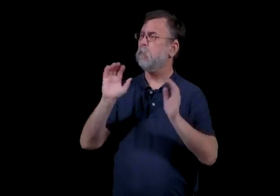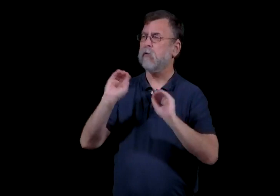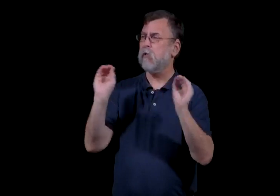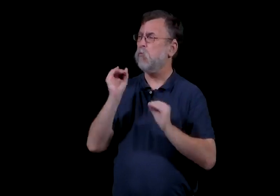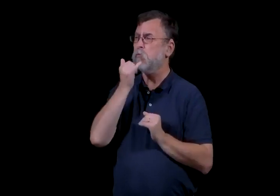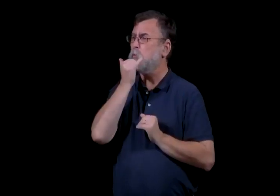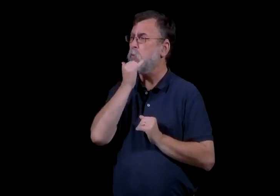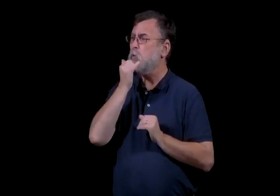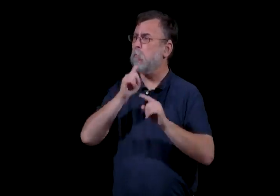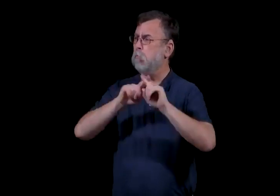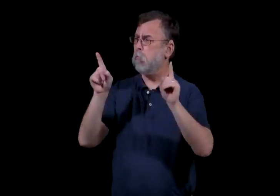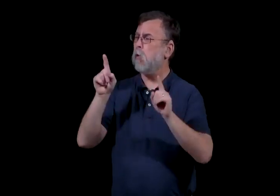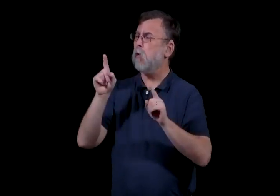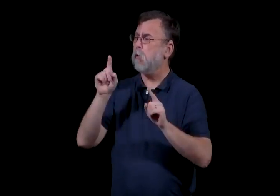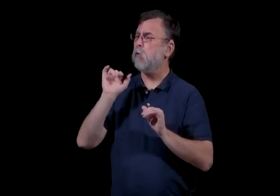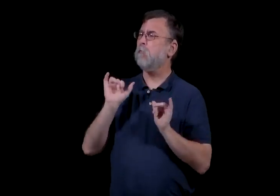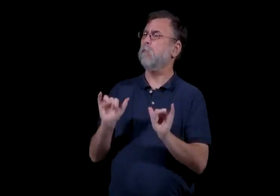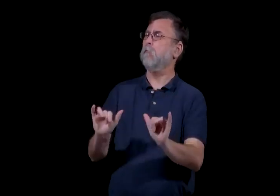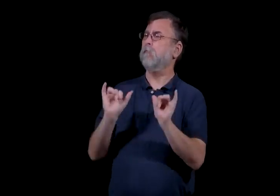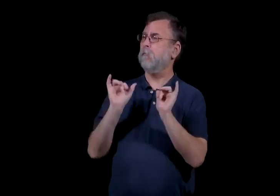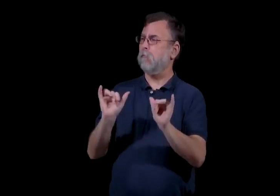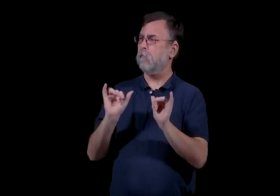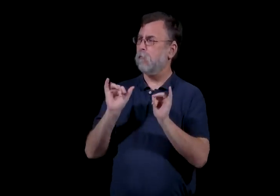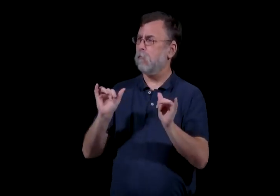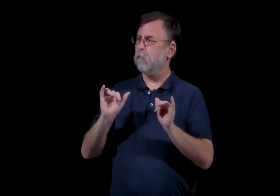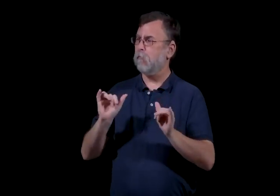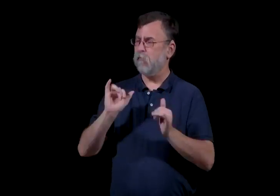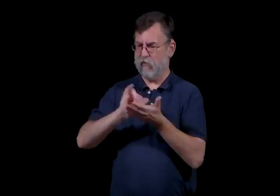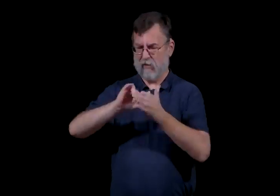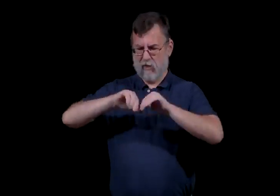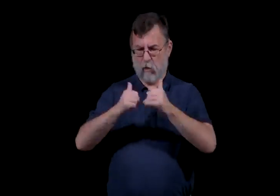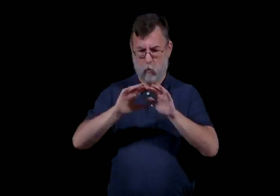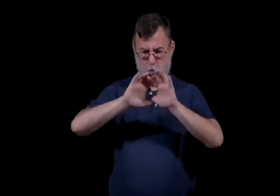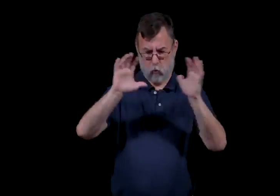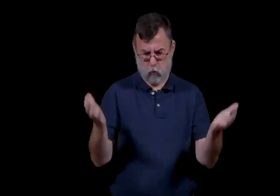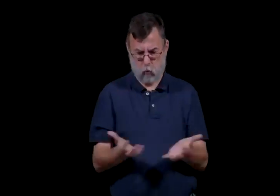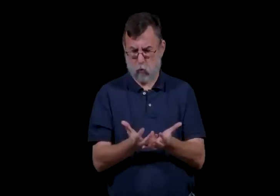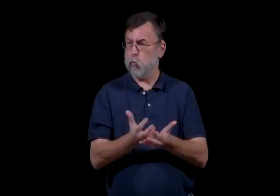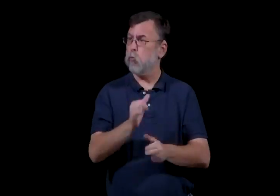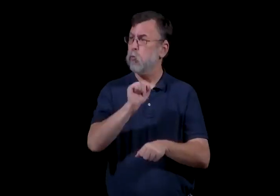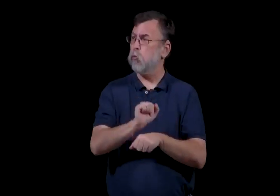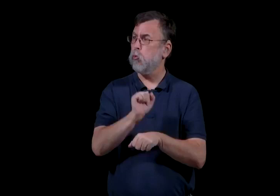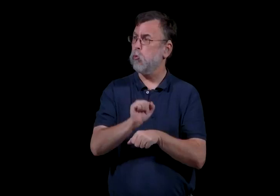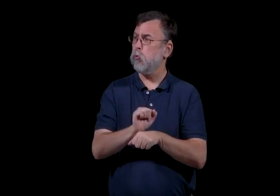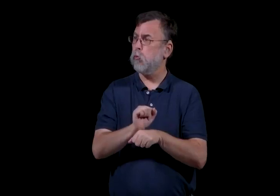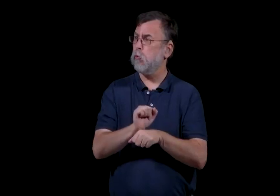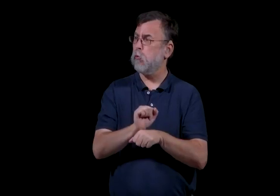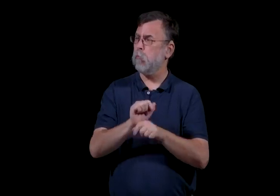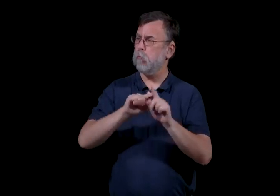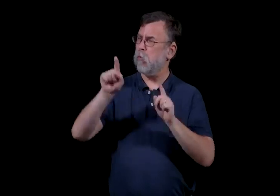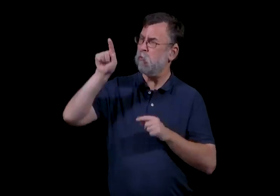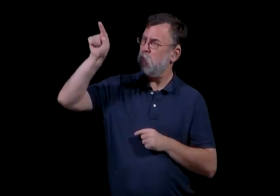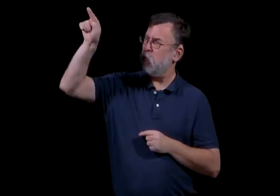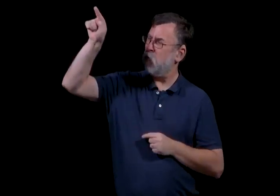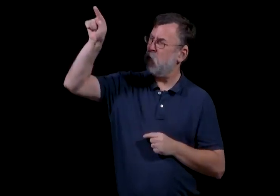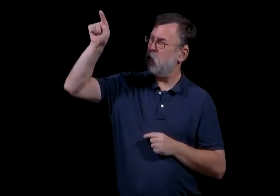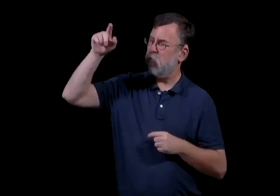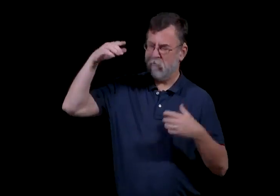And Lord, we know that even though we are not perfect, you still love us. You love everyone in the world, and